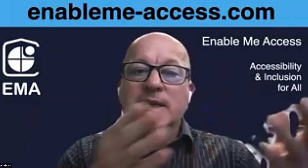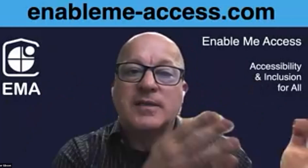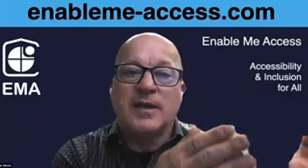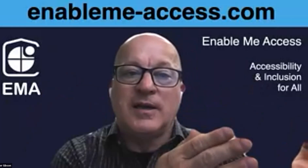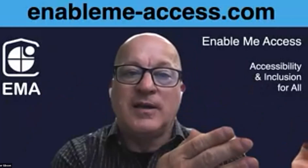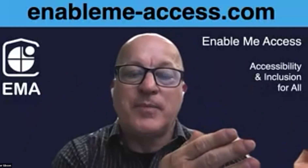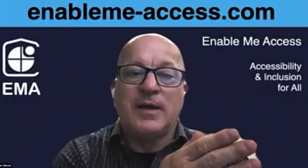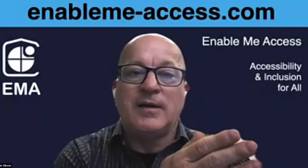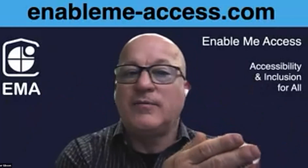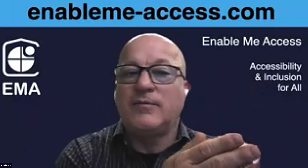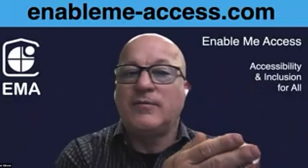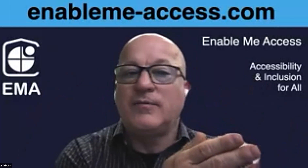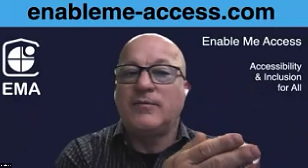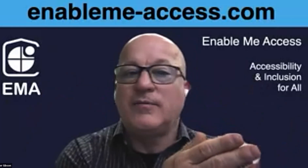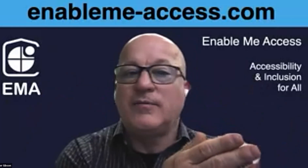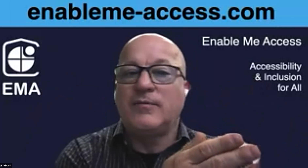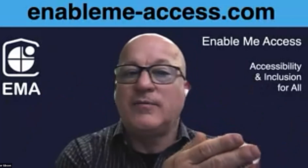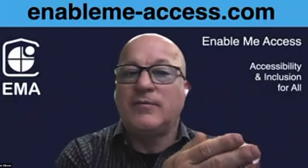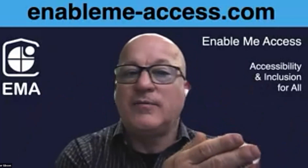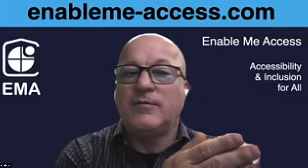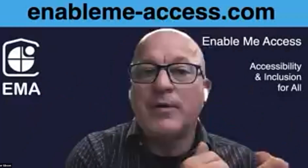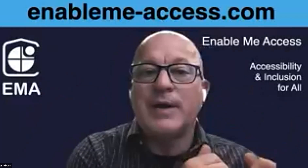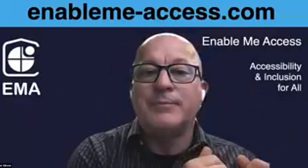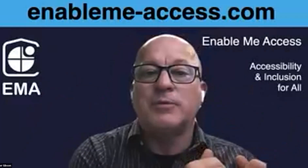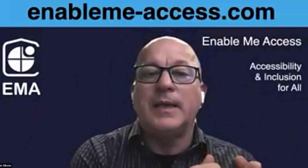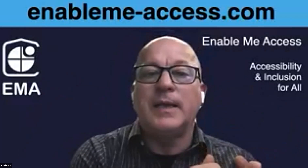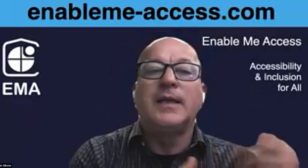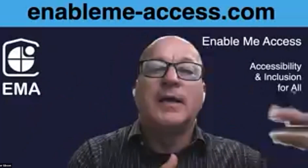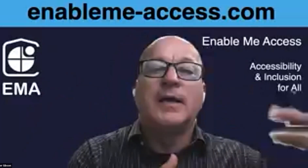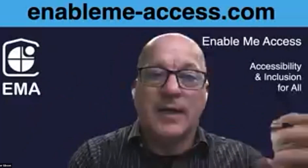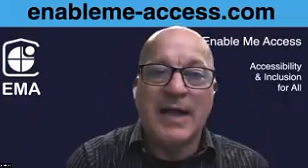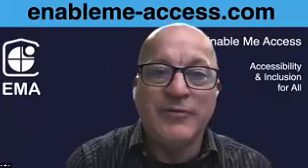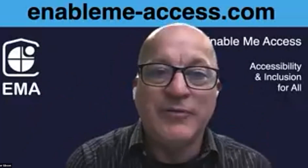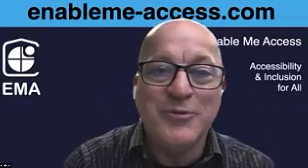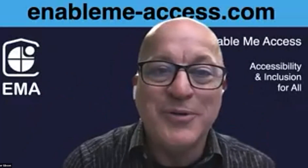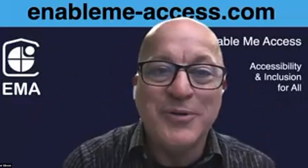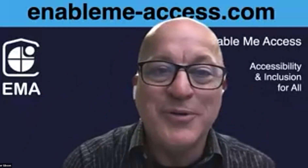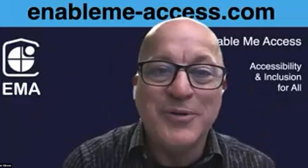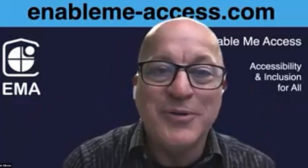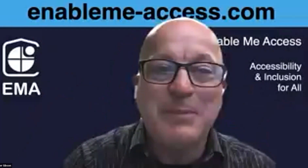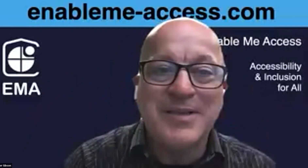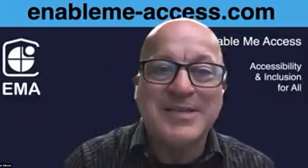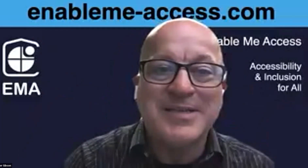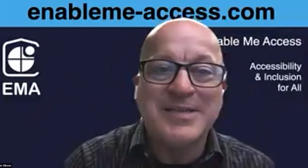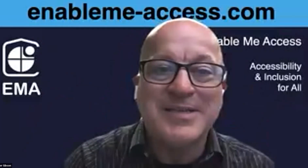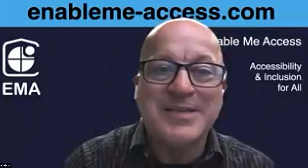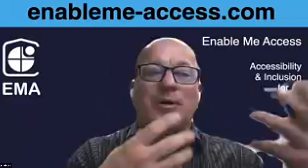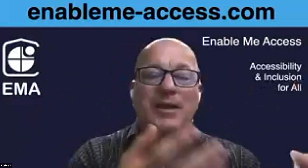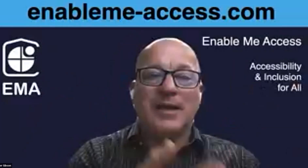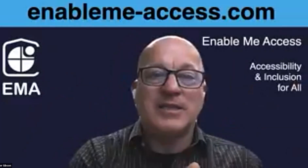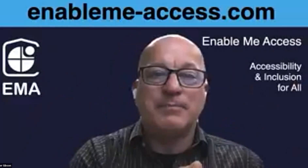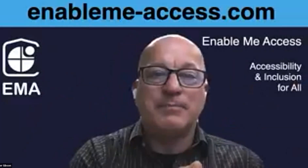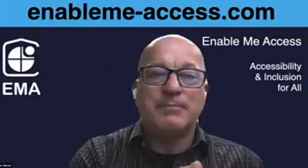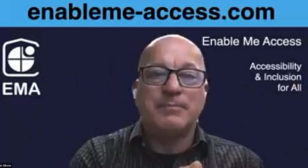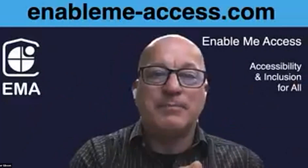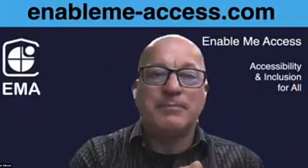this is, for instance, how a ramp should be. Have you experienced it? Or